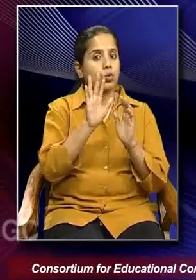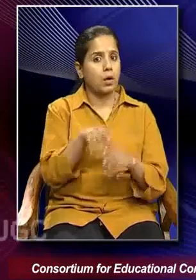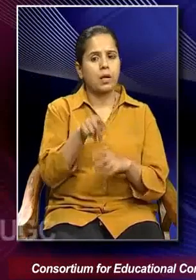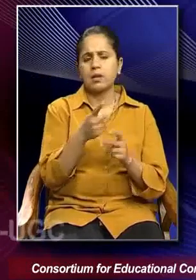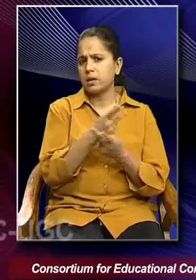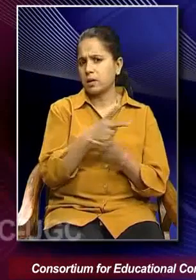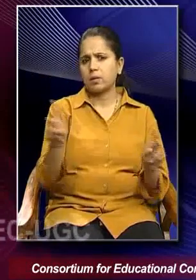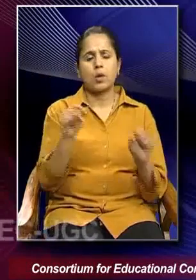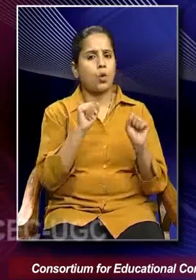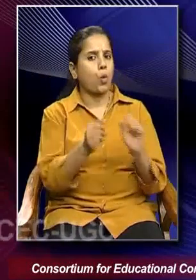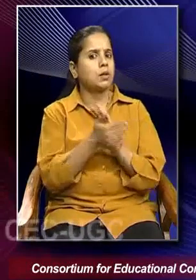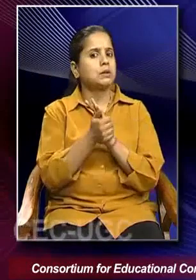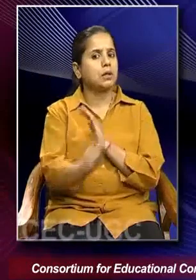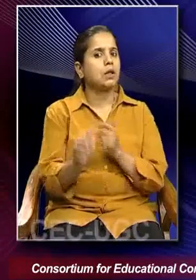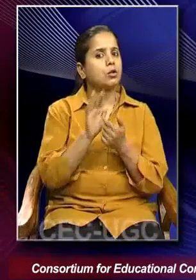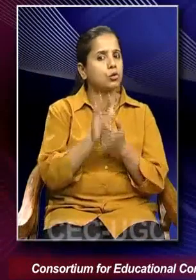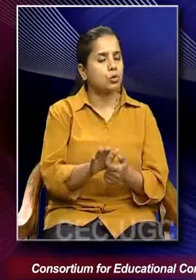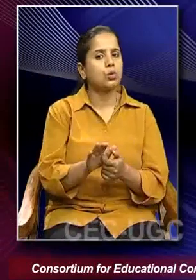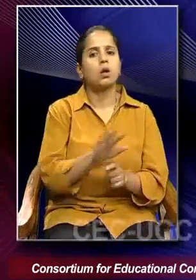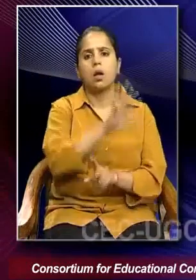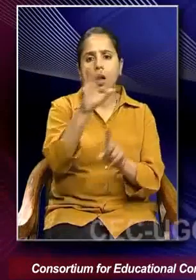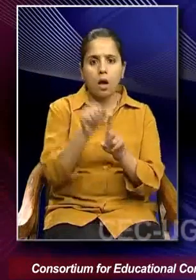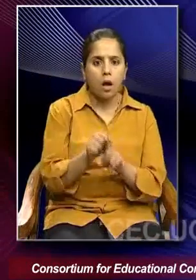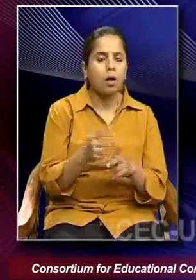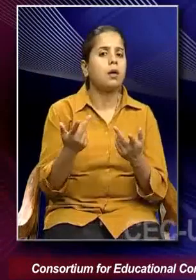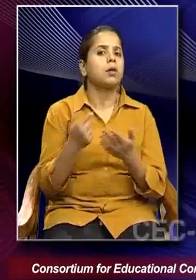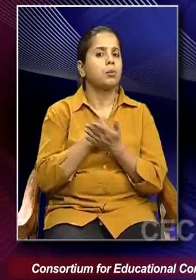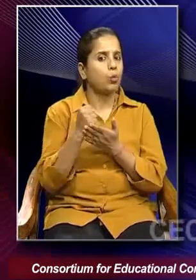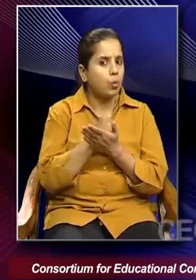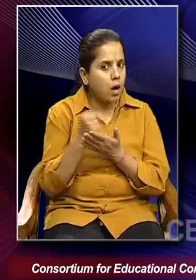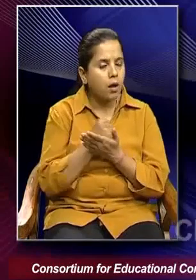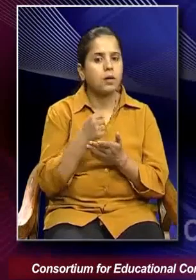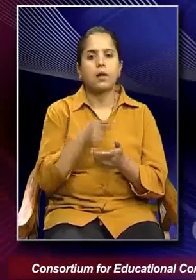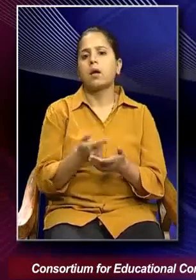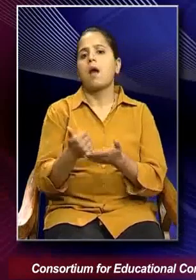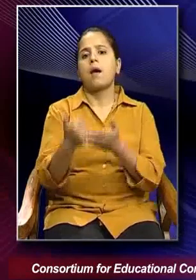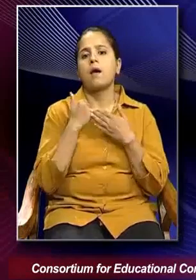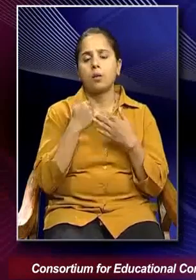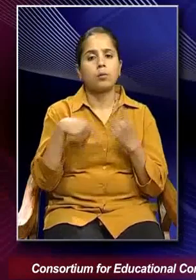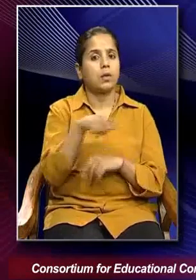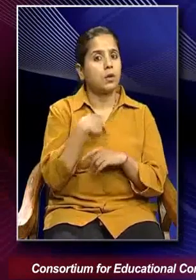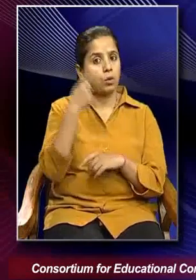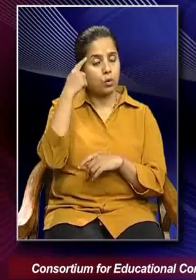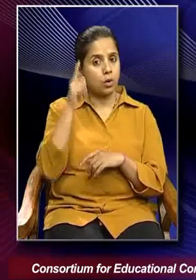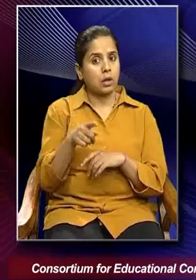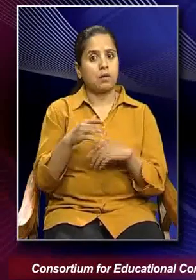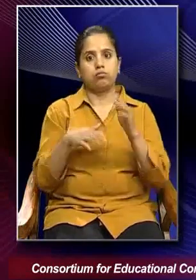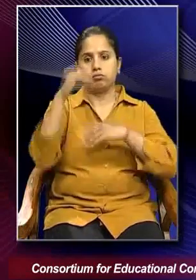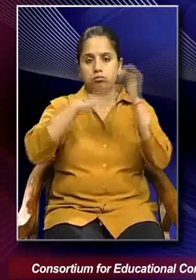unique skill sets, cultural traits and practices. So they help to not only build the